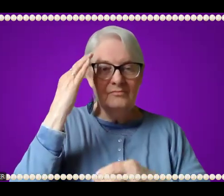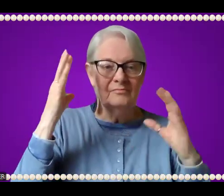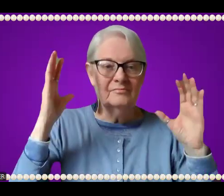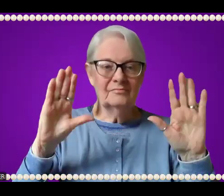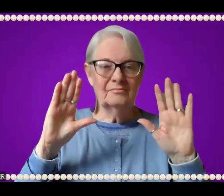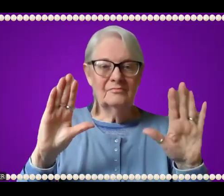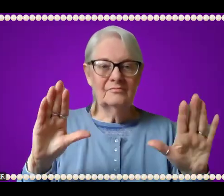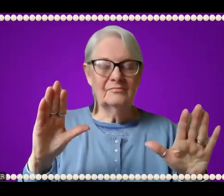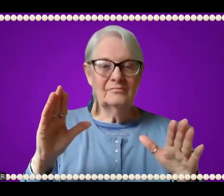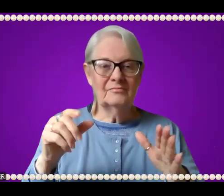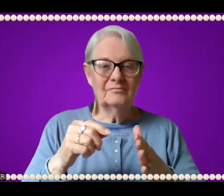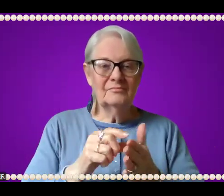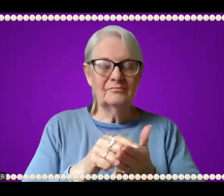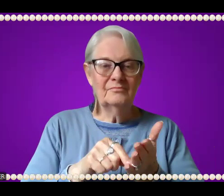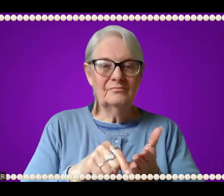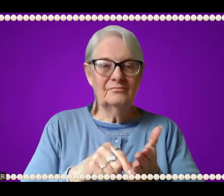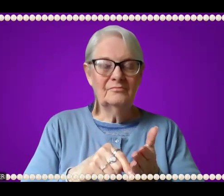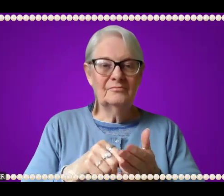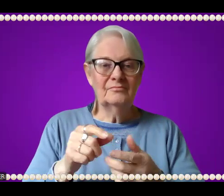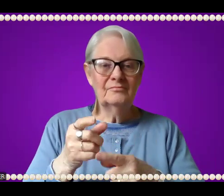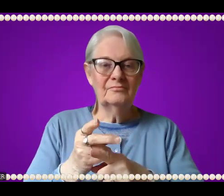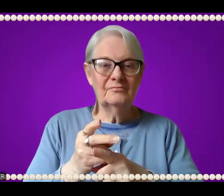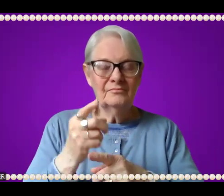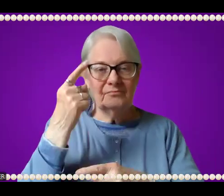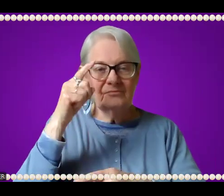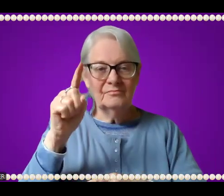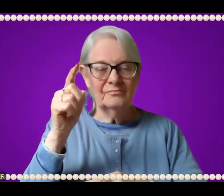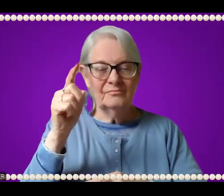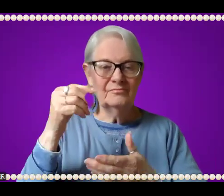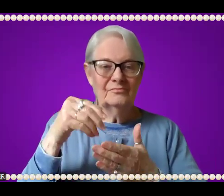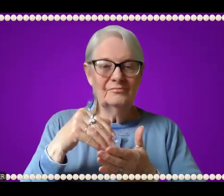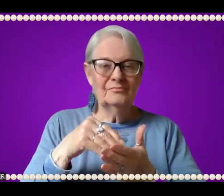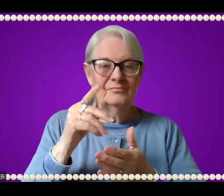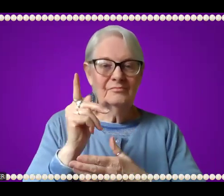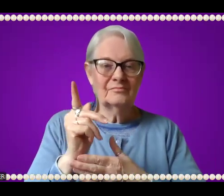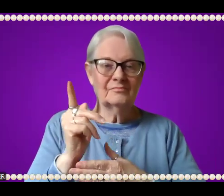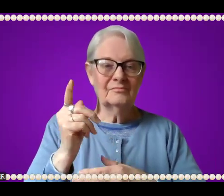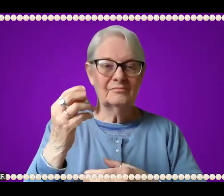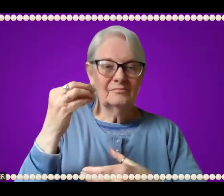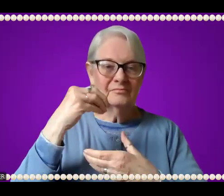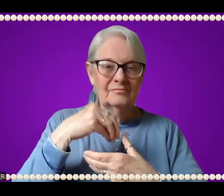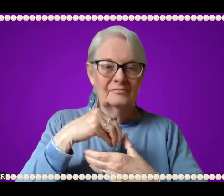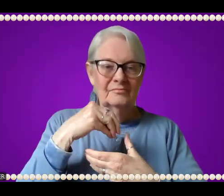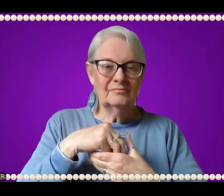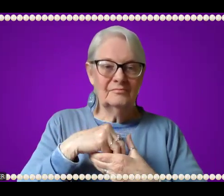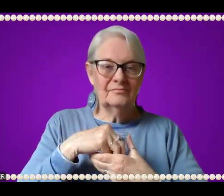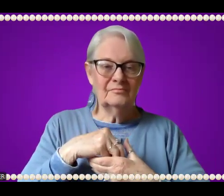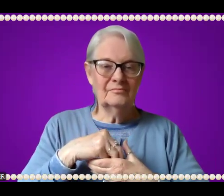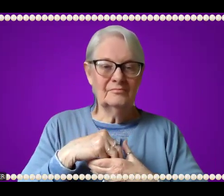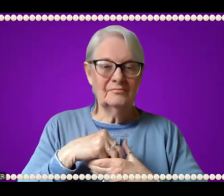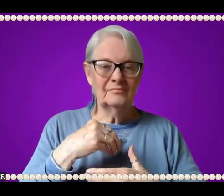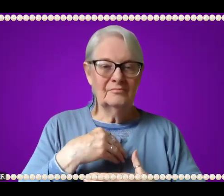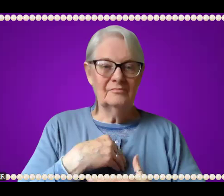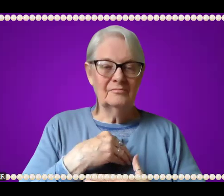for the actual K word. I have hidden your word in my heart. That brings back the knowledge and certainly